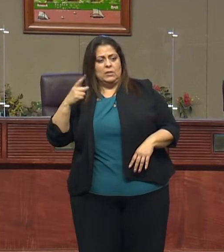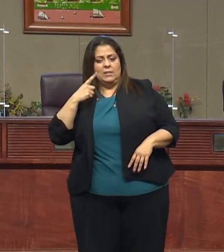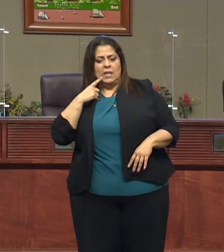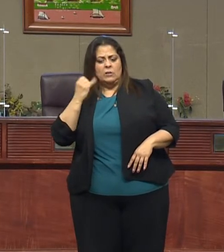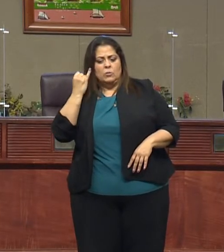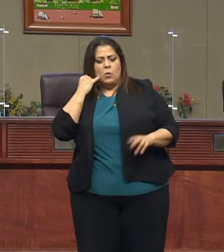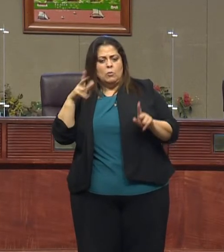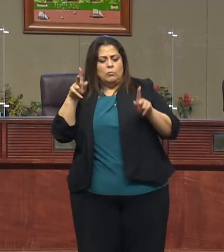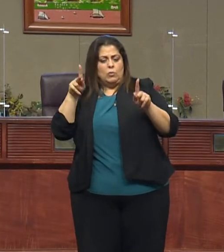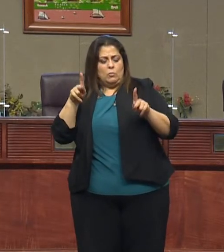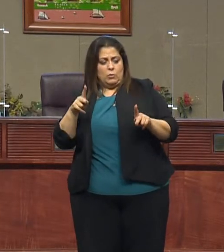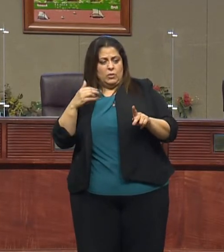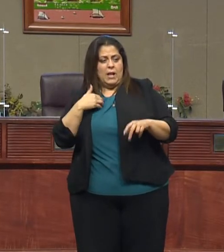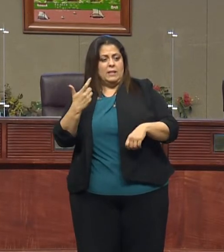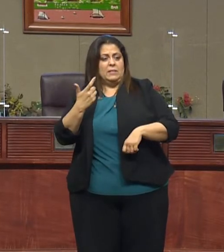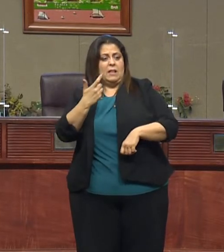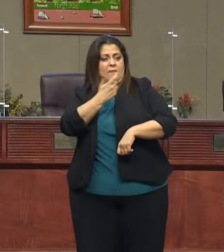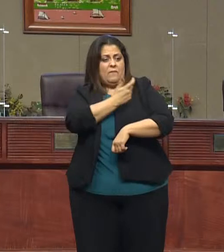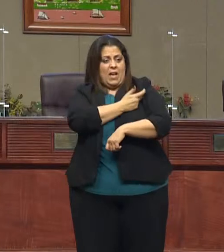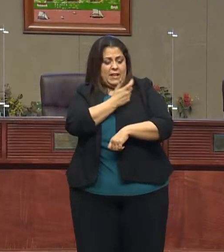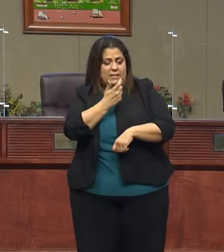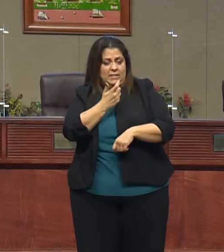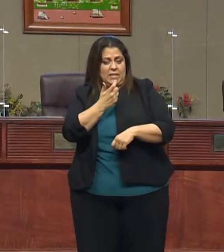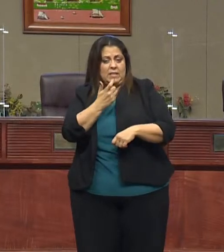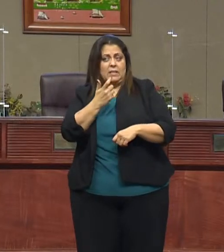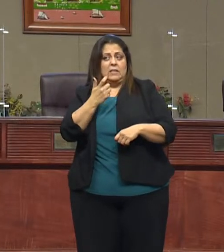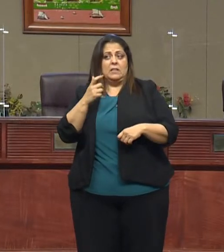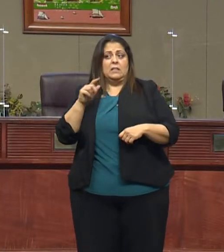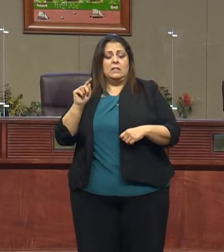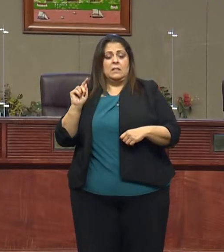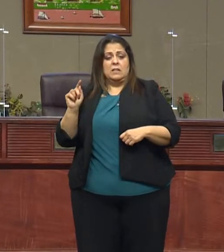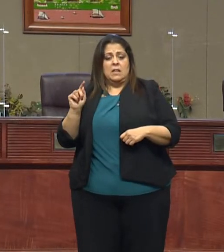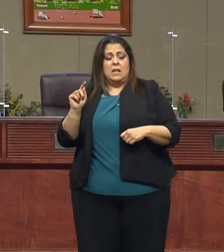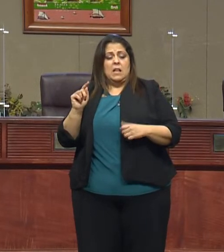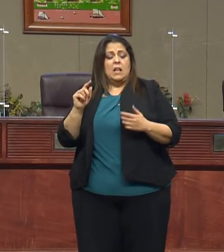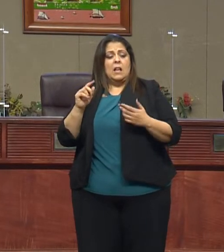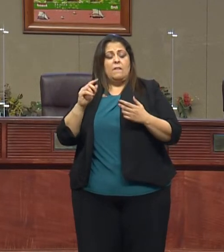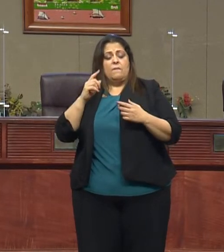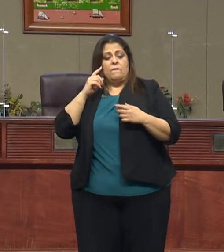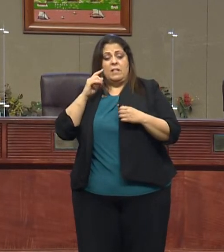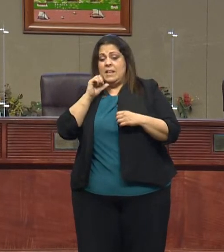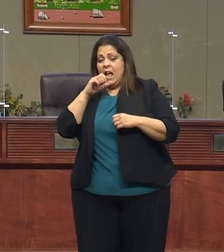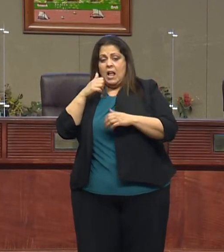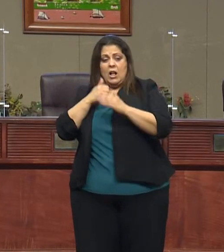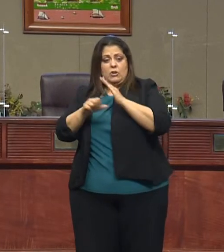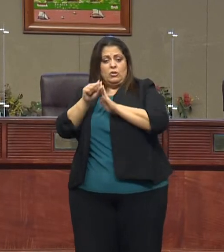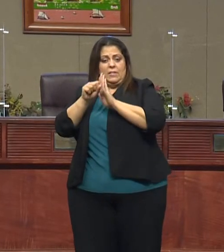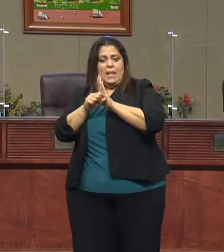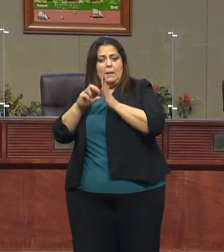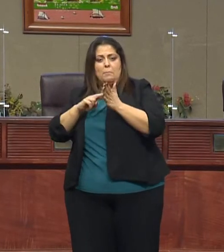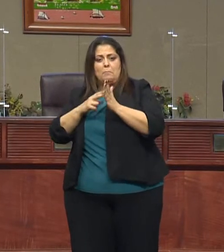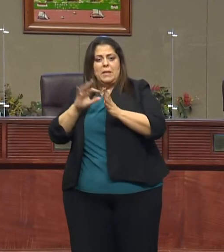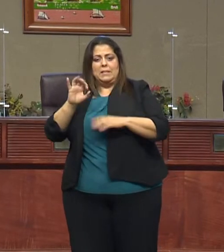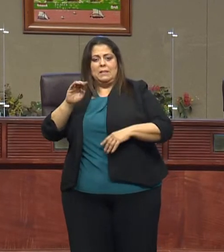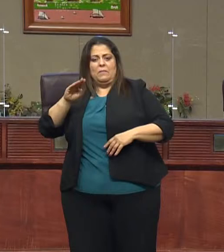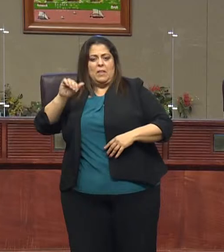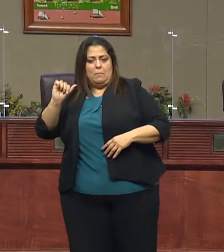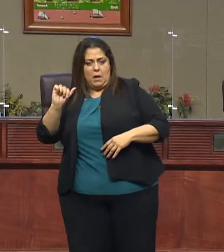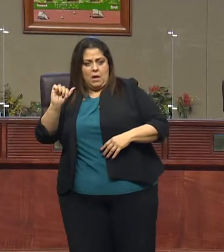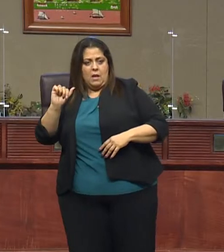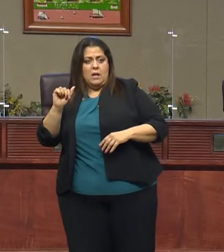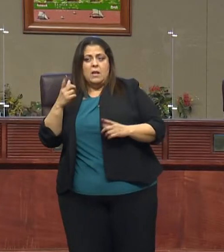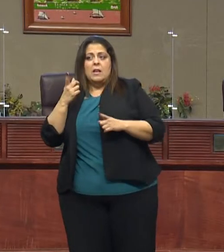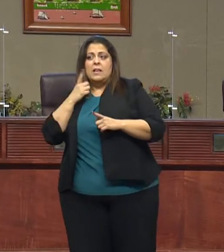vaccine in the state of Florida that is not on his approved list, it's because they're at a FEMA site only. We saw with his clemencies for your fines